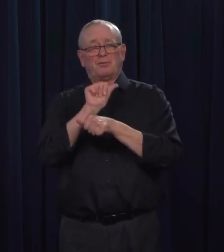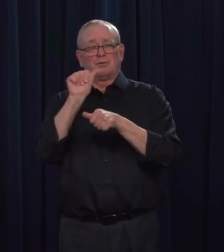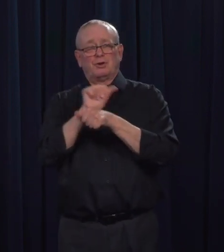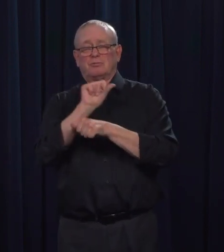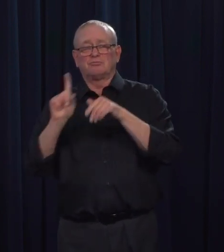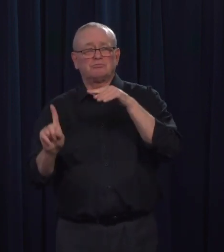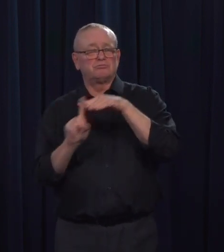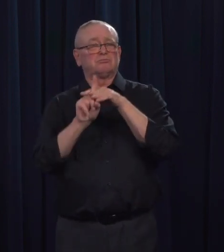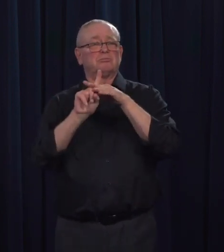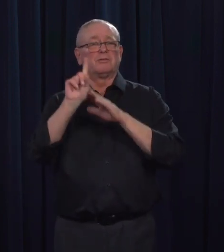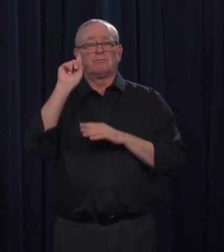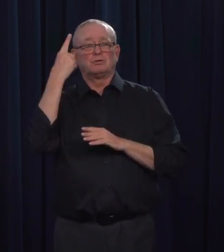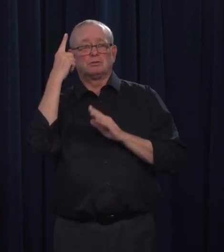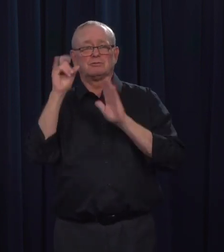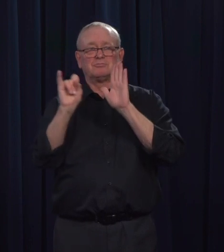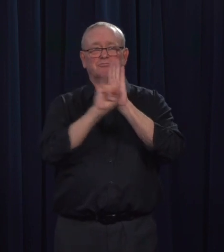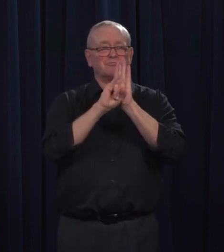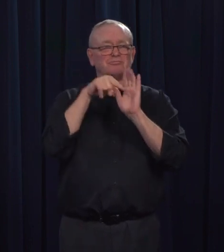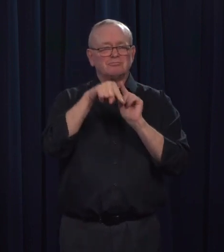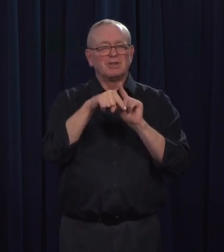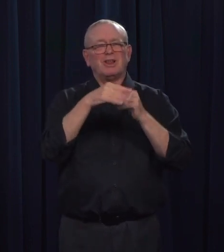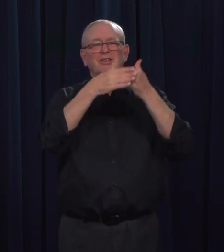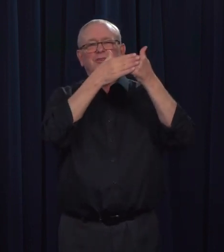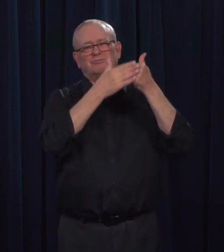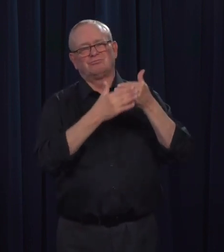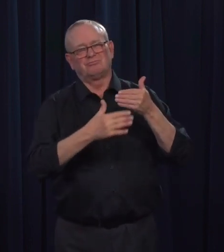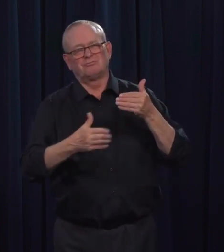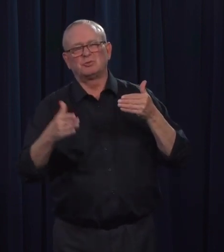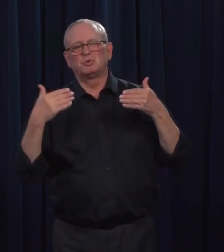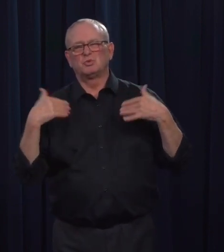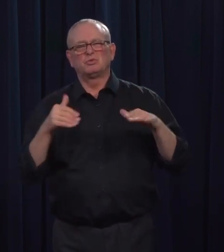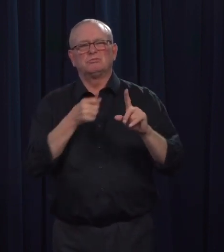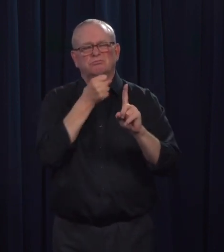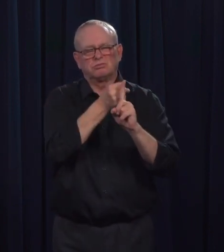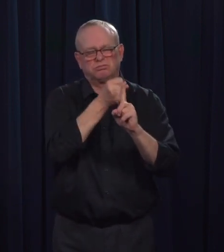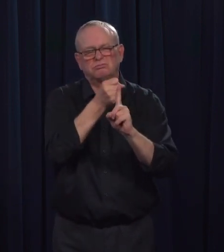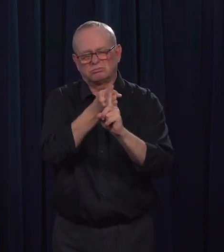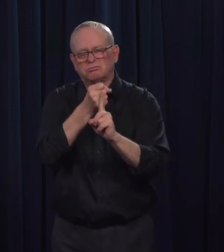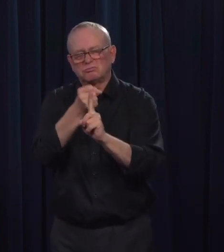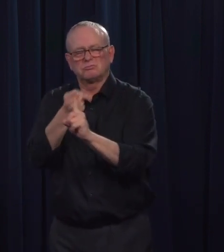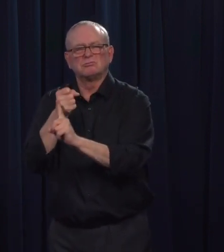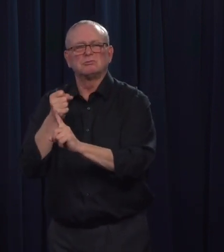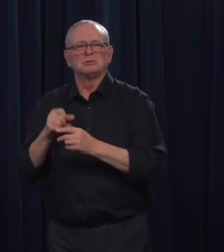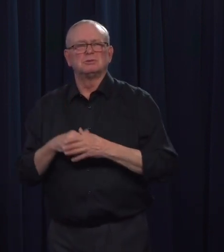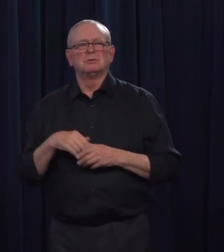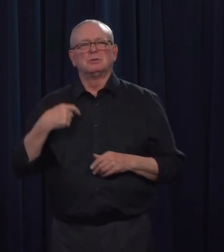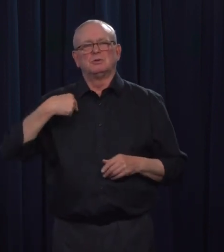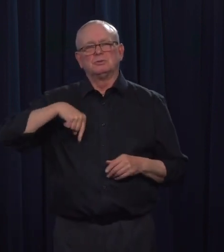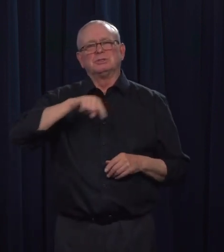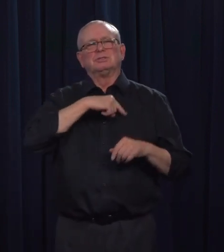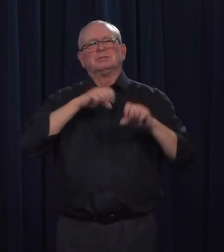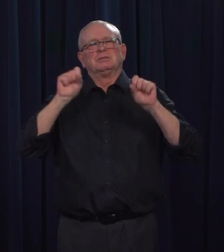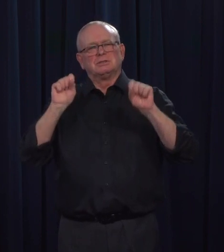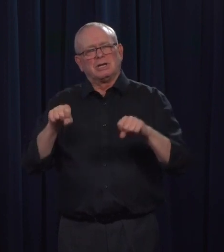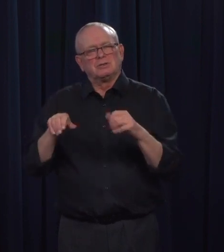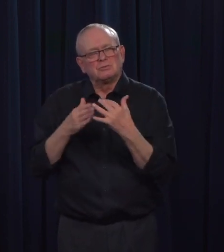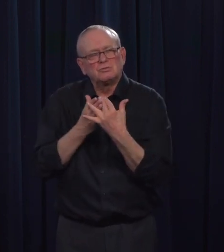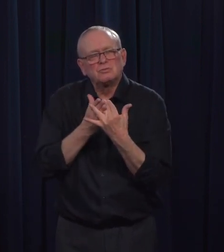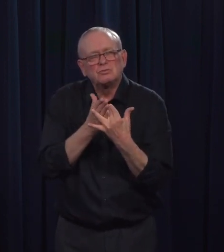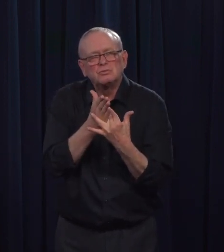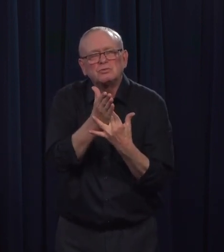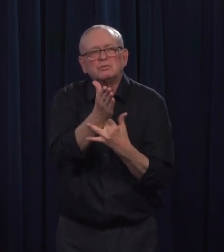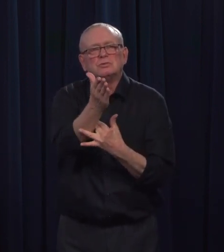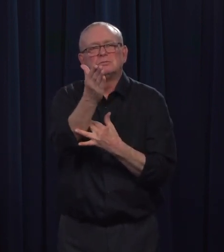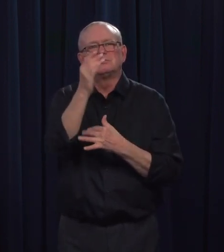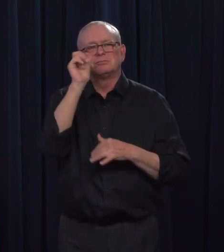It will continue to do so, but we will rise to meet these new challenges in the days to come. As I've said before, we need to face this